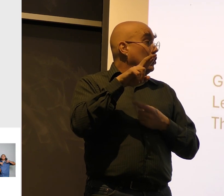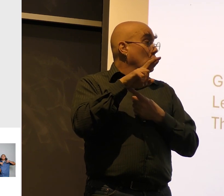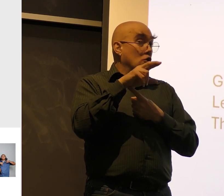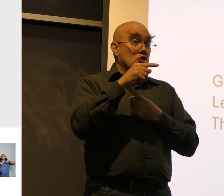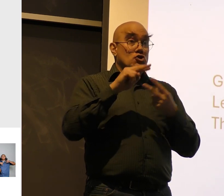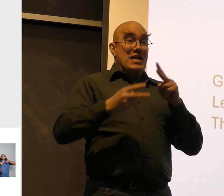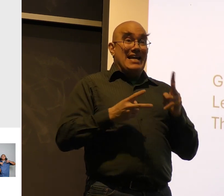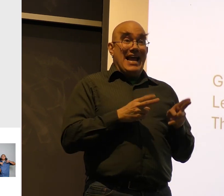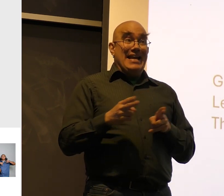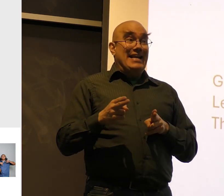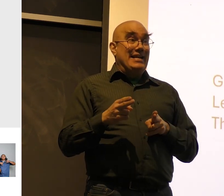With CRISPR gene editing,